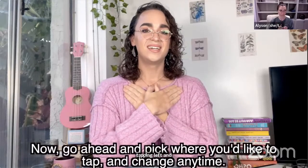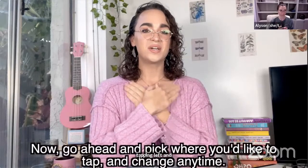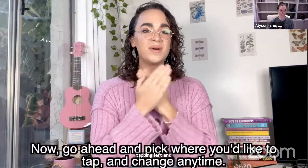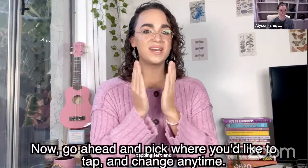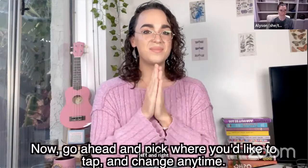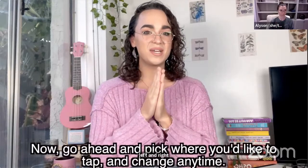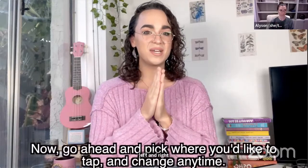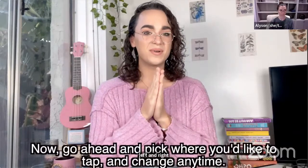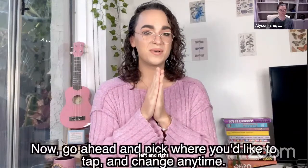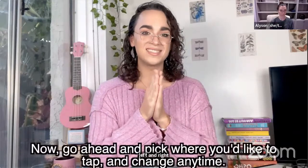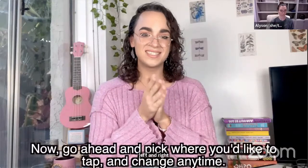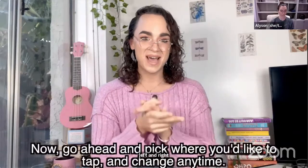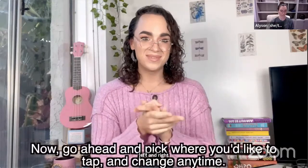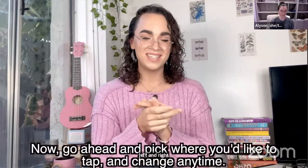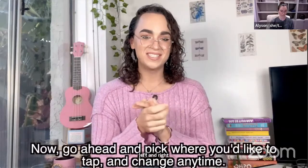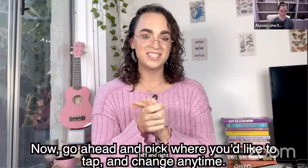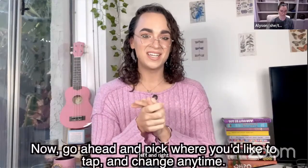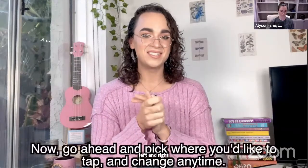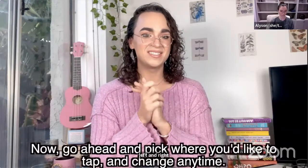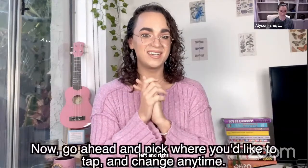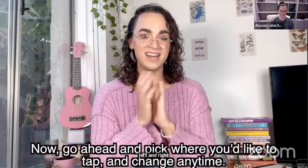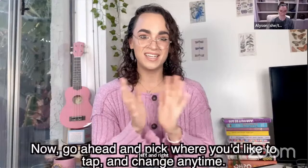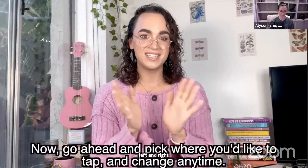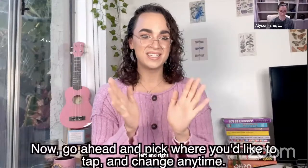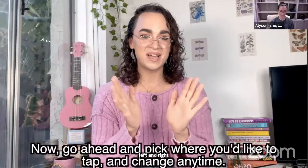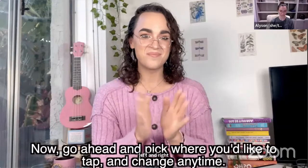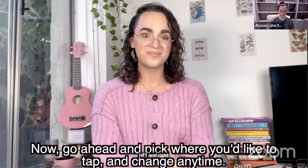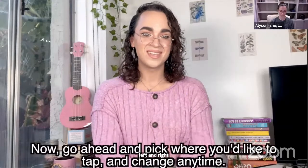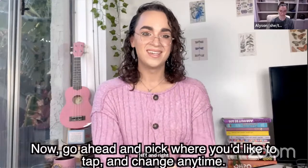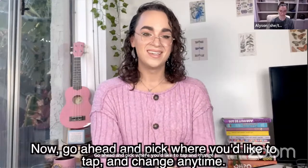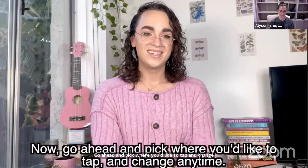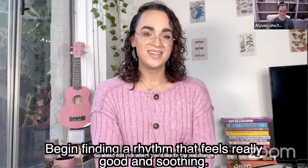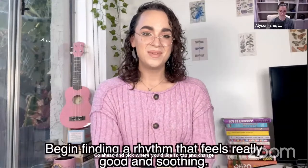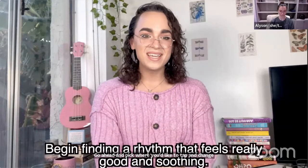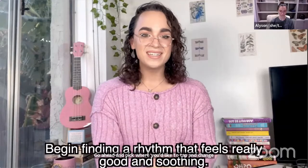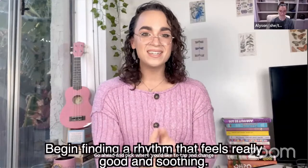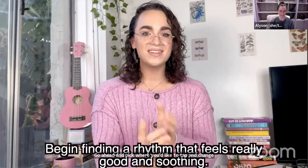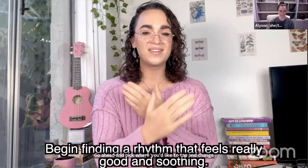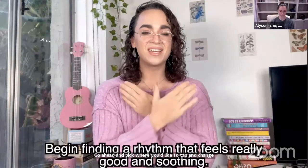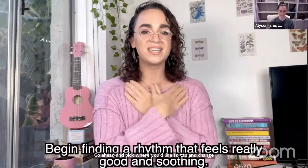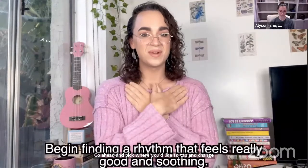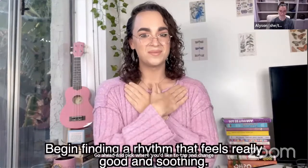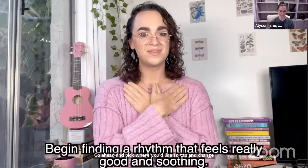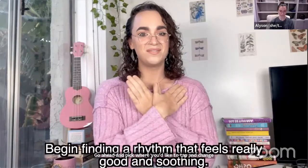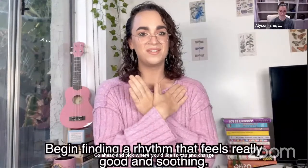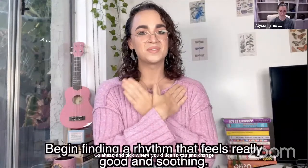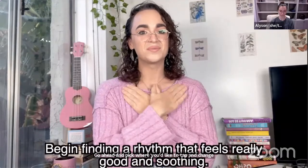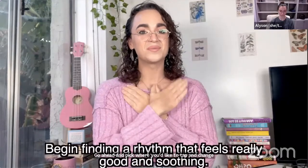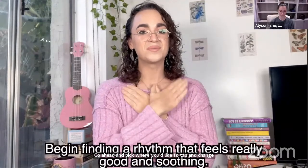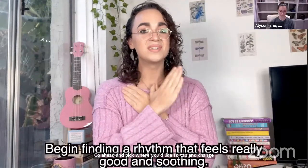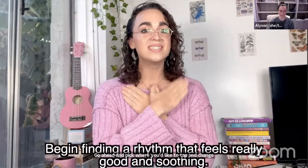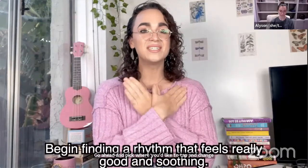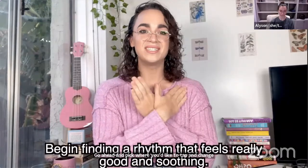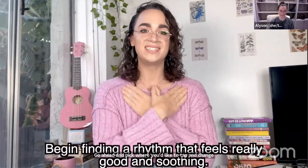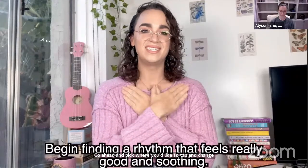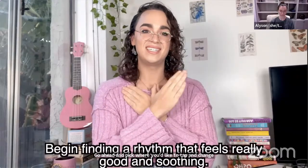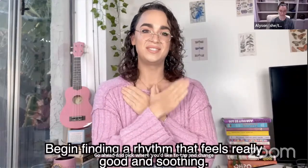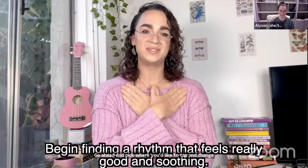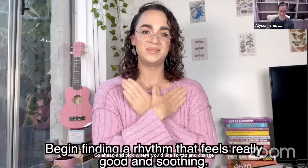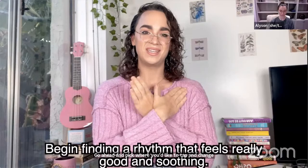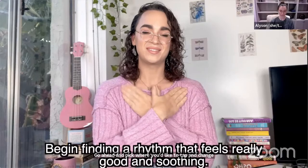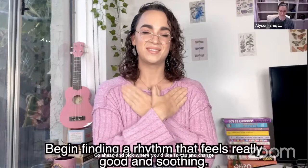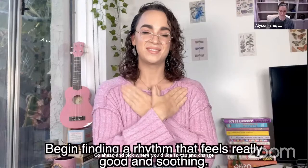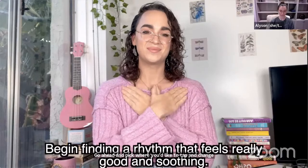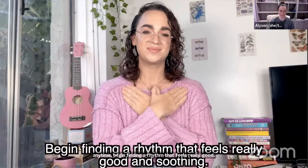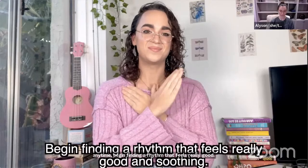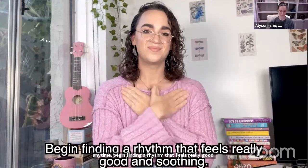Now go ahead and pick where you'd like to tap and change anytime. Begin finding a rhythm that feels really good and